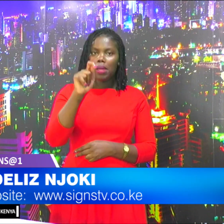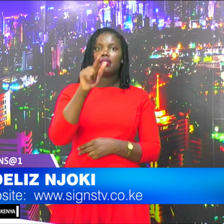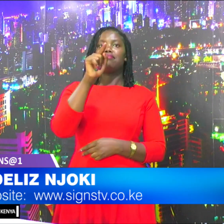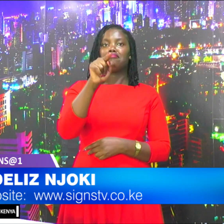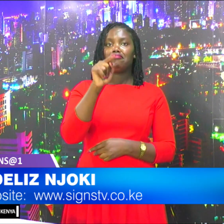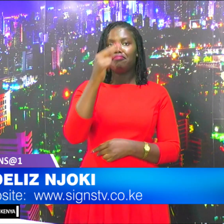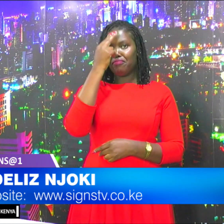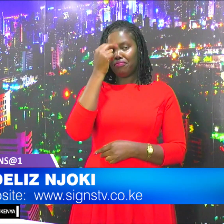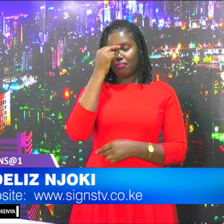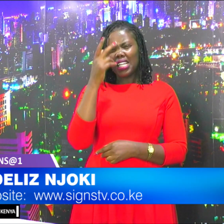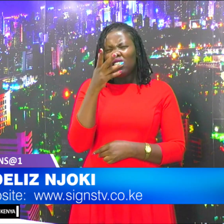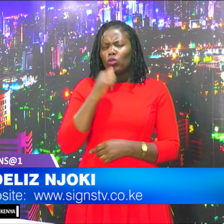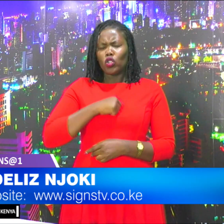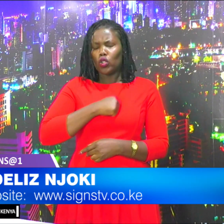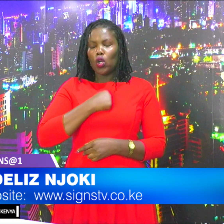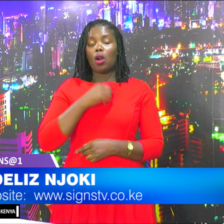Marsabit